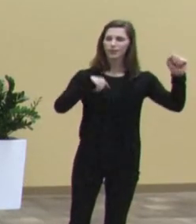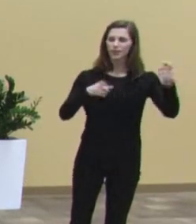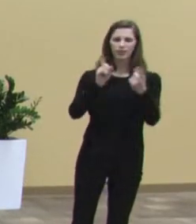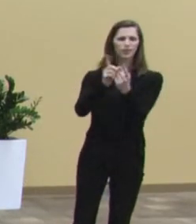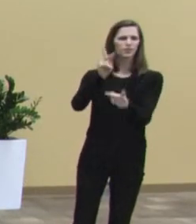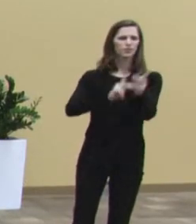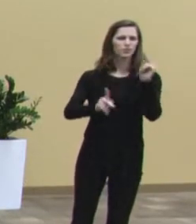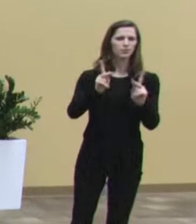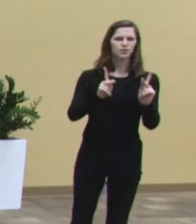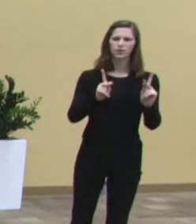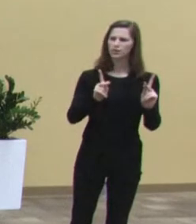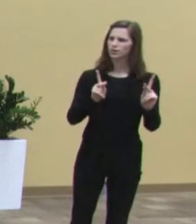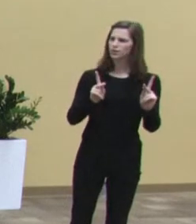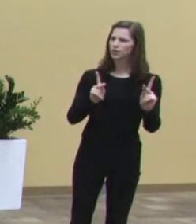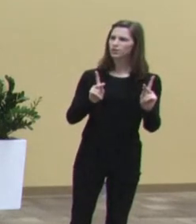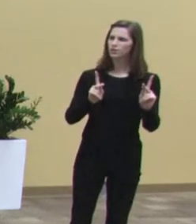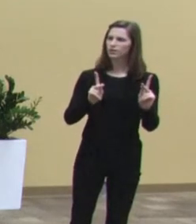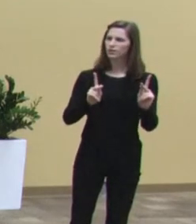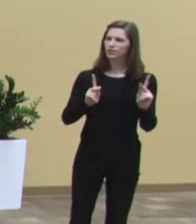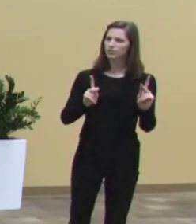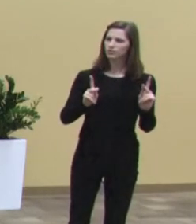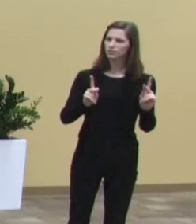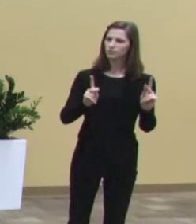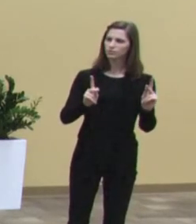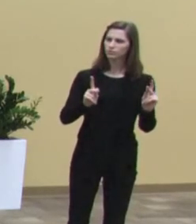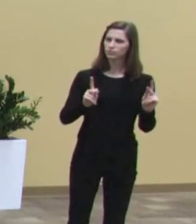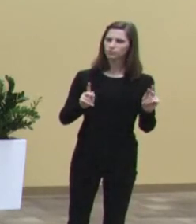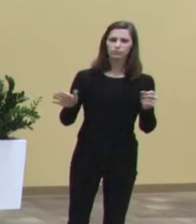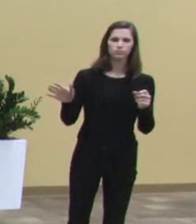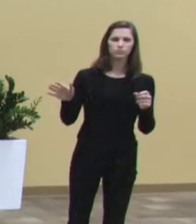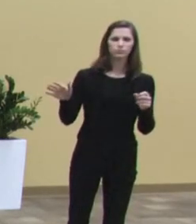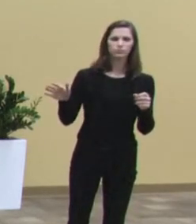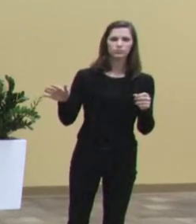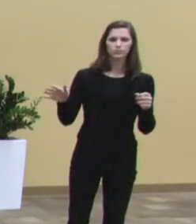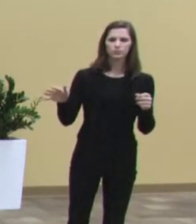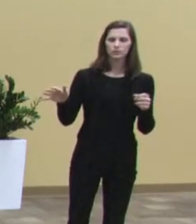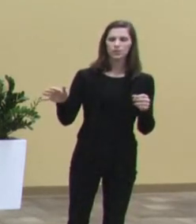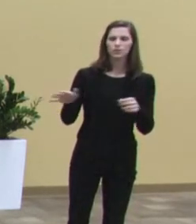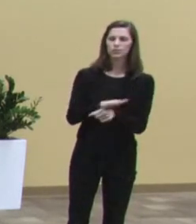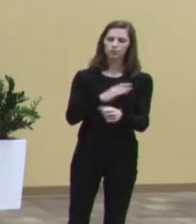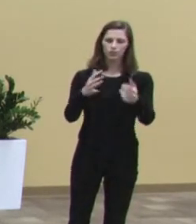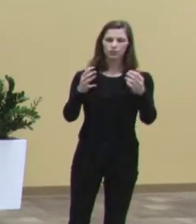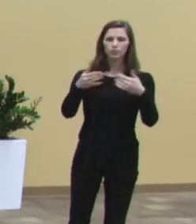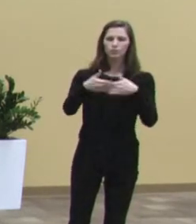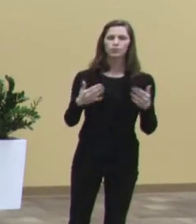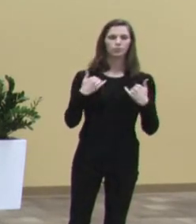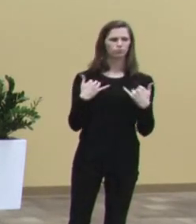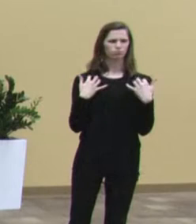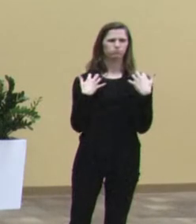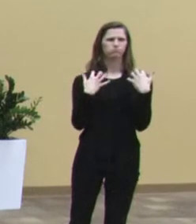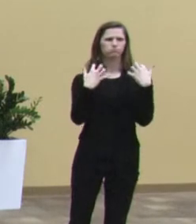Exenon, yes, it was packed. And I saw so many different people